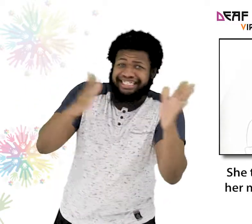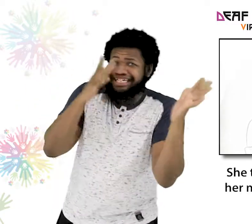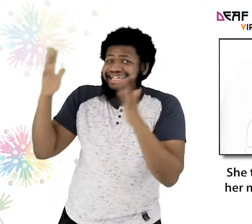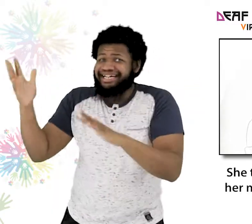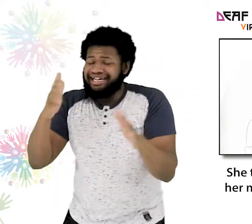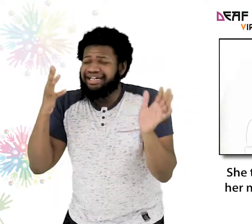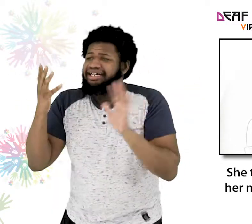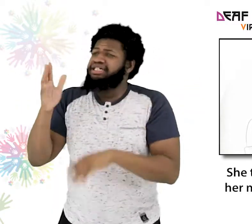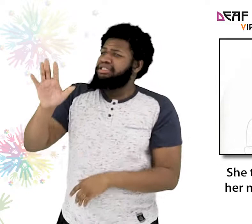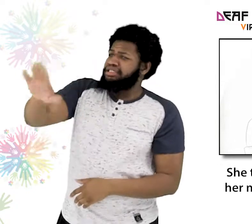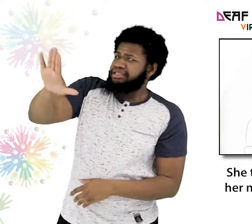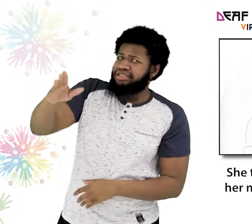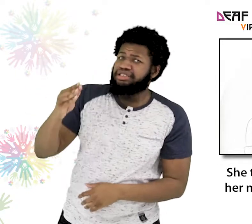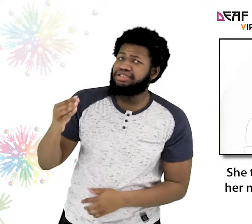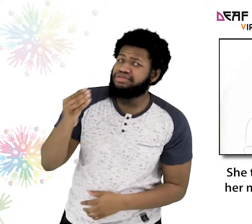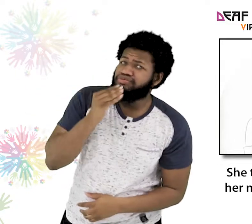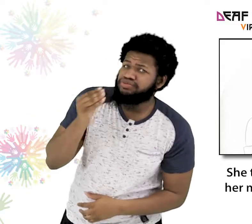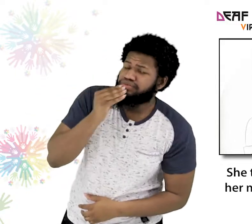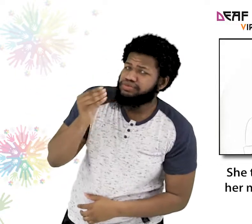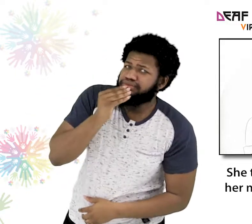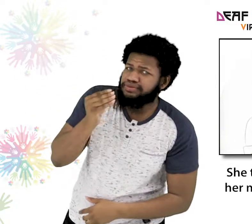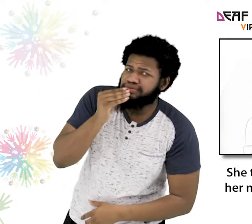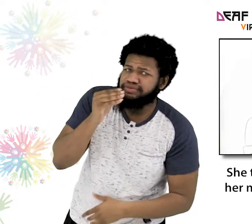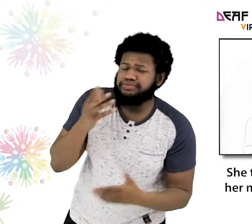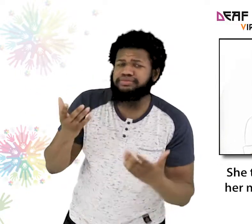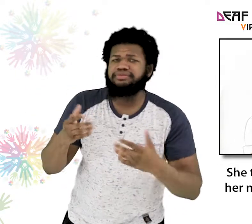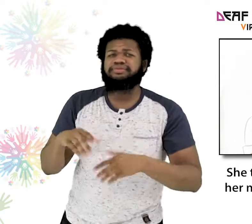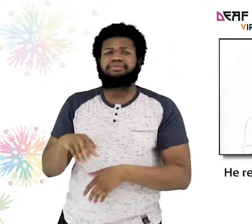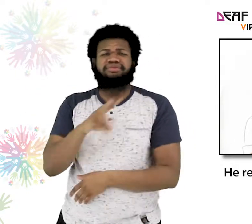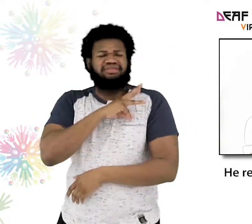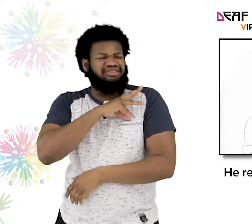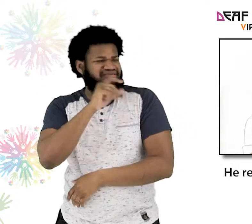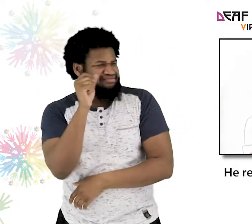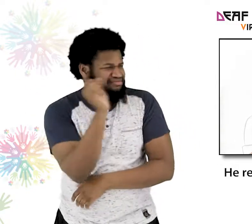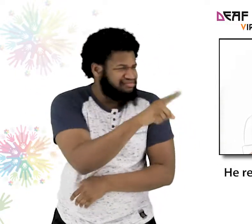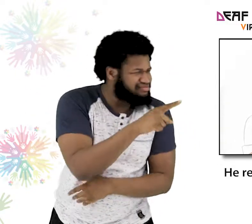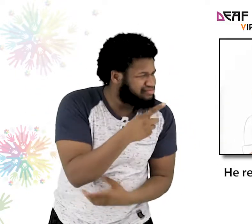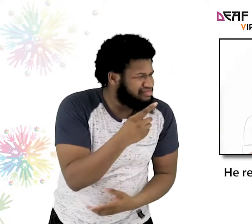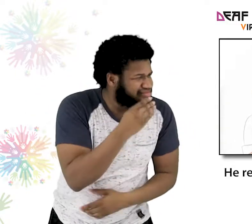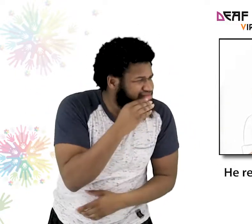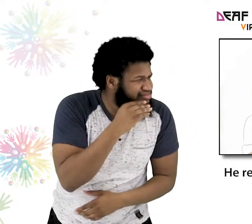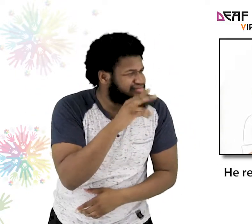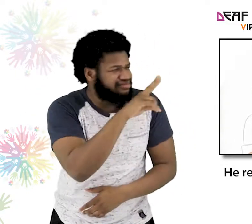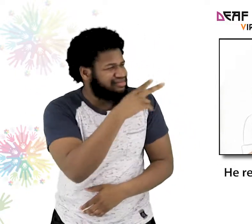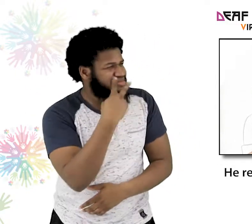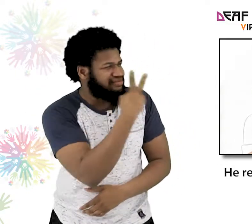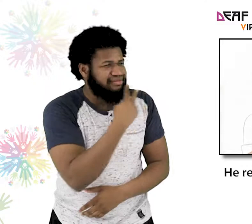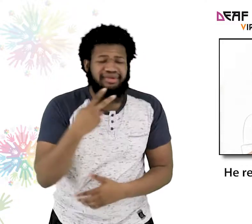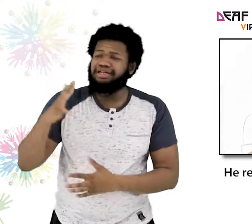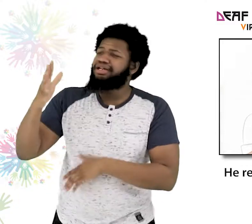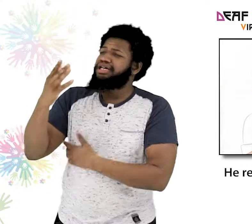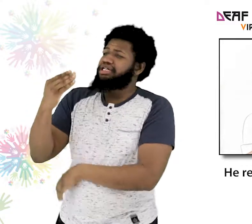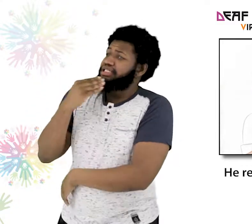She touched her fingers to her mouth to signal eating. He read her lips and she said, Dinner?